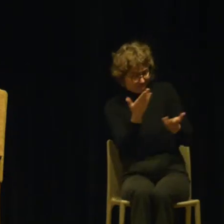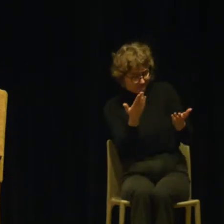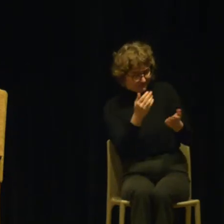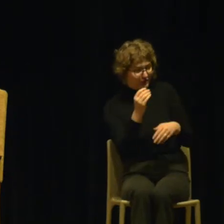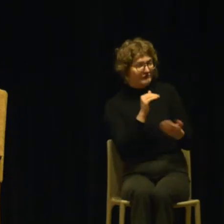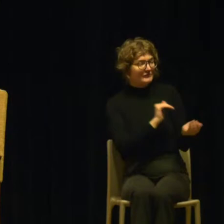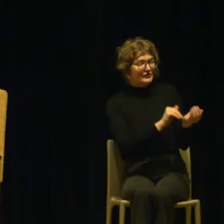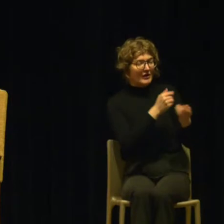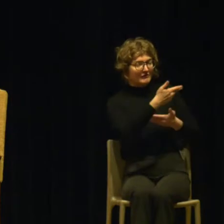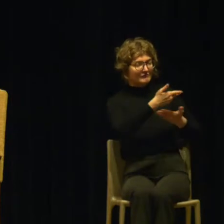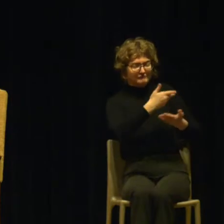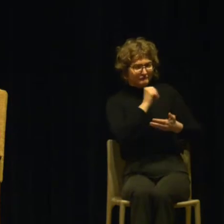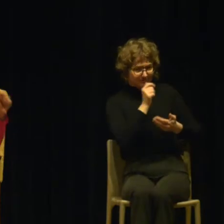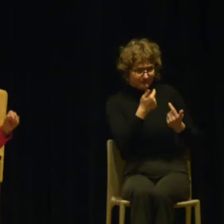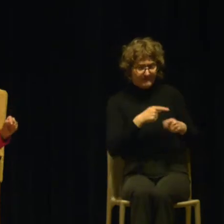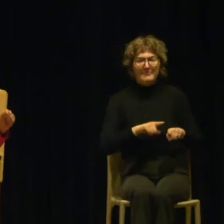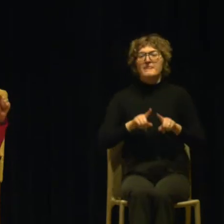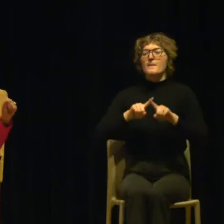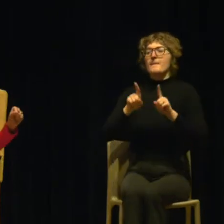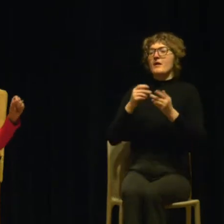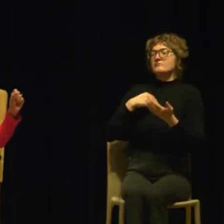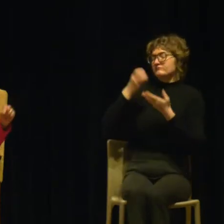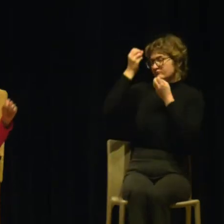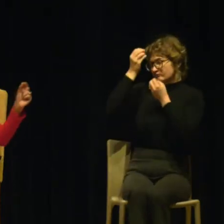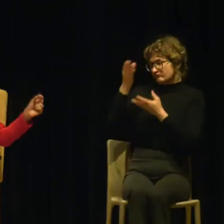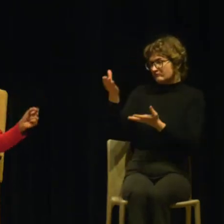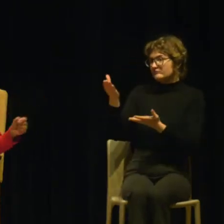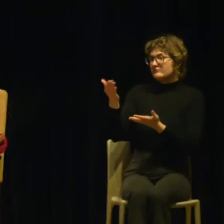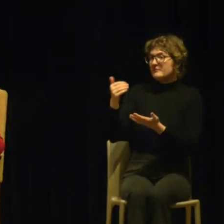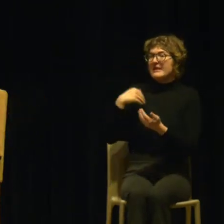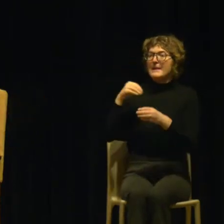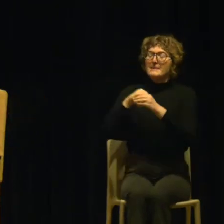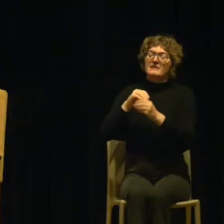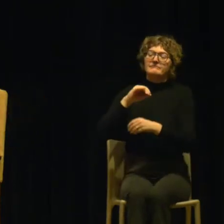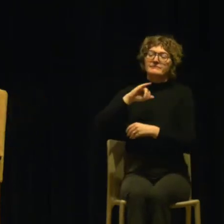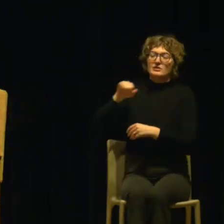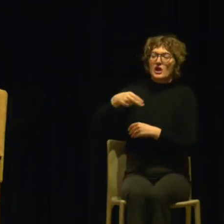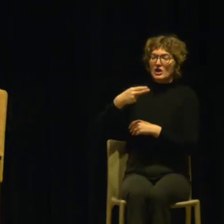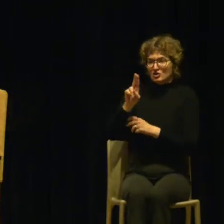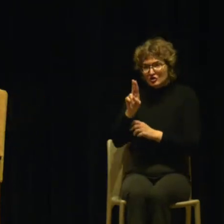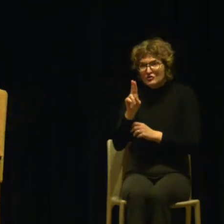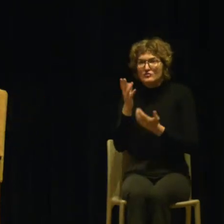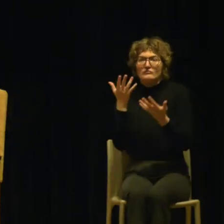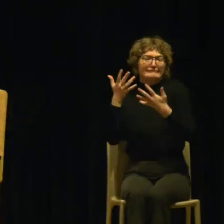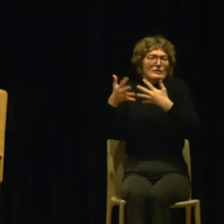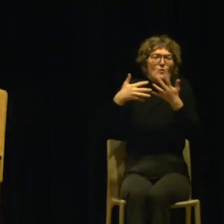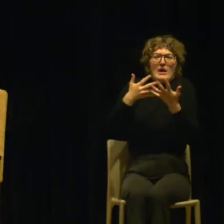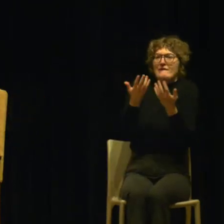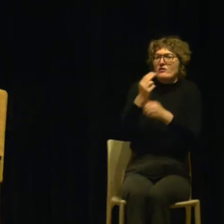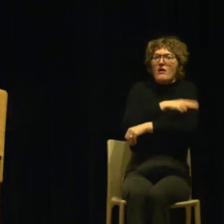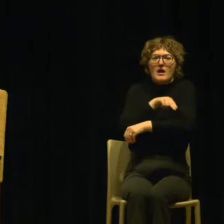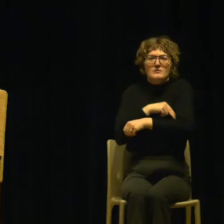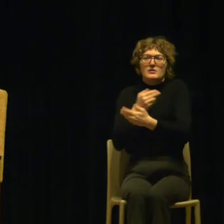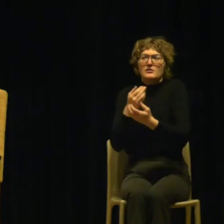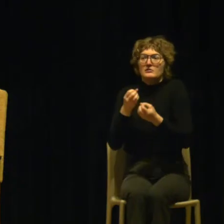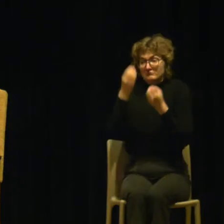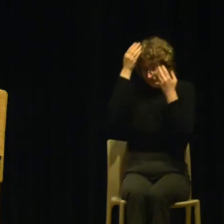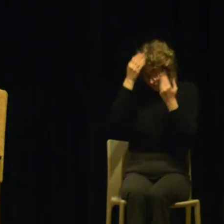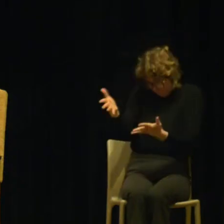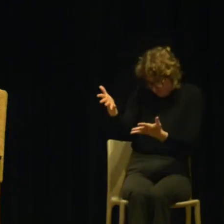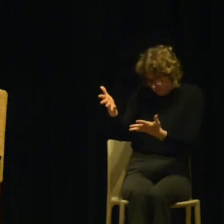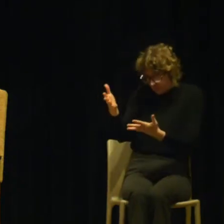you need to inform your doctor, hey, I'm in Hopkins or I'm wherever I am right now. You need to know